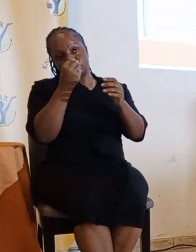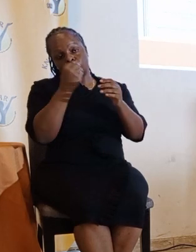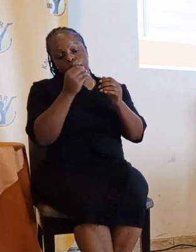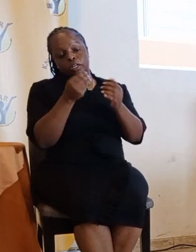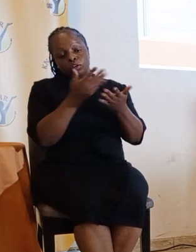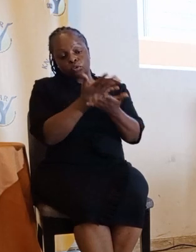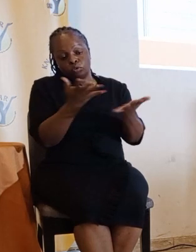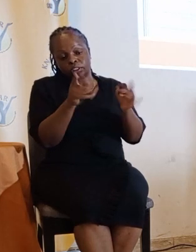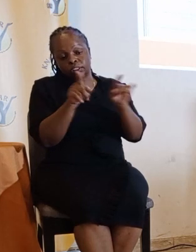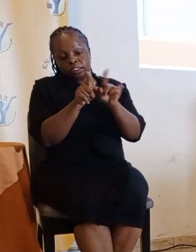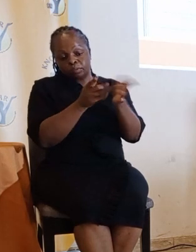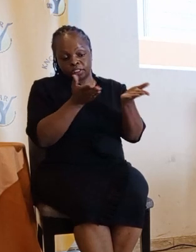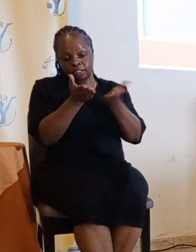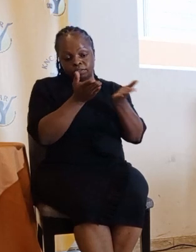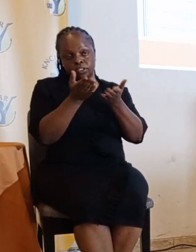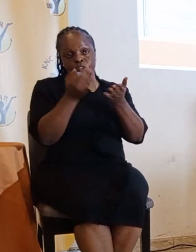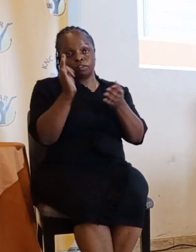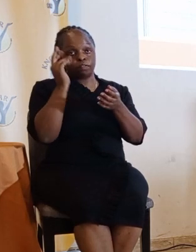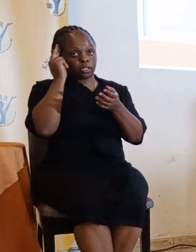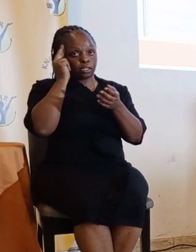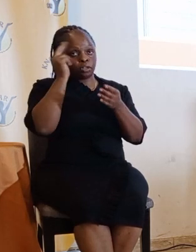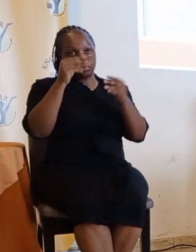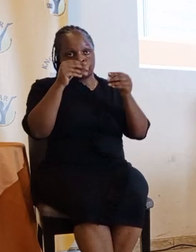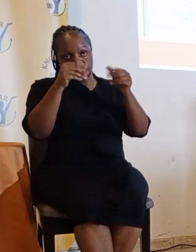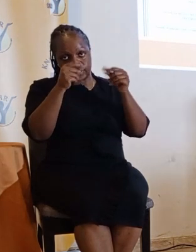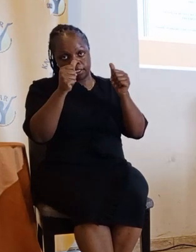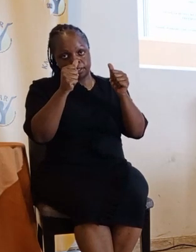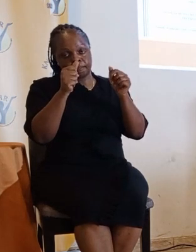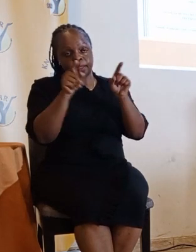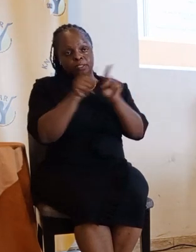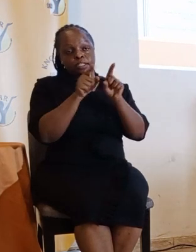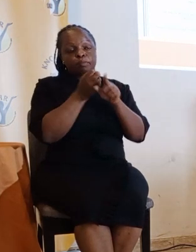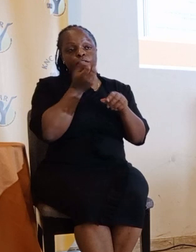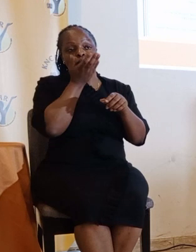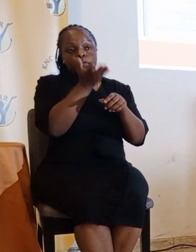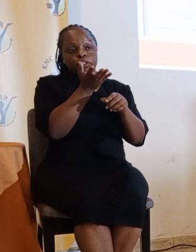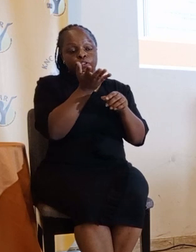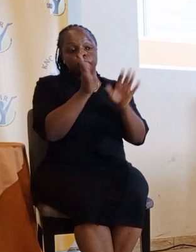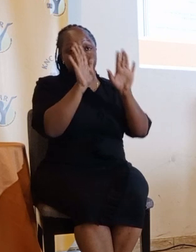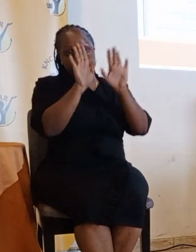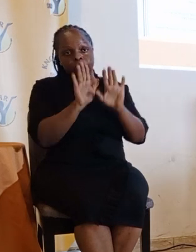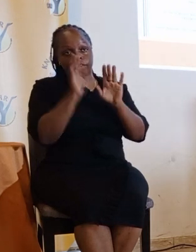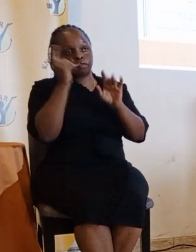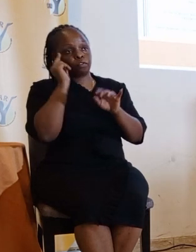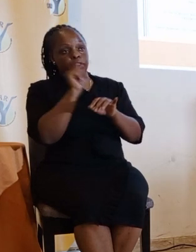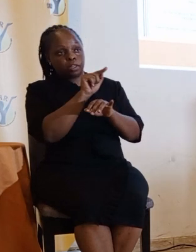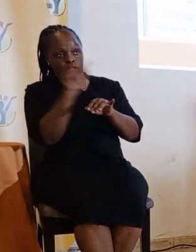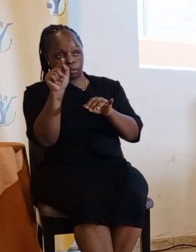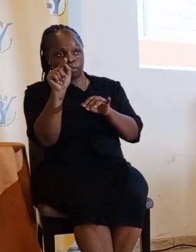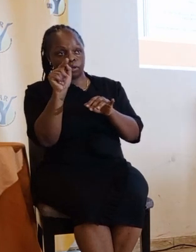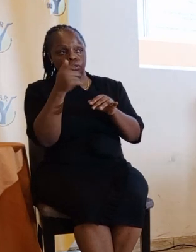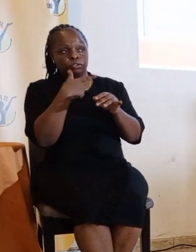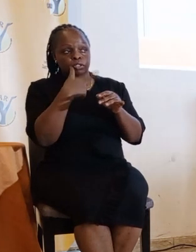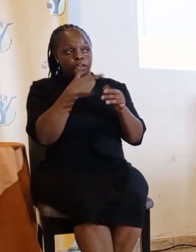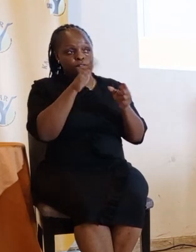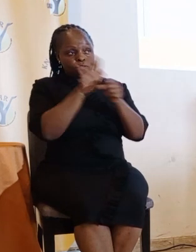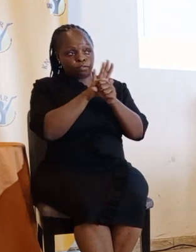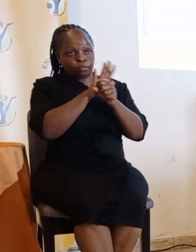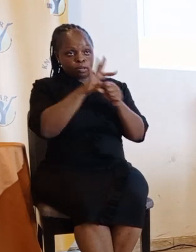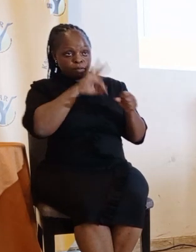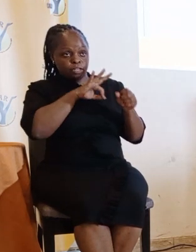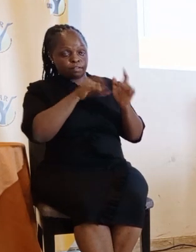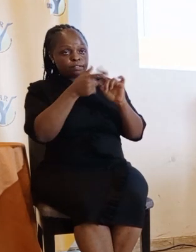goods and services of reasonable quality and the information necessary for them to gain full benefit